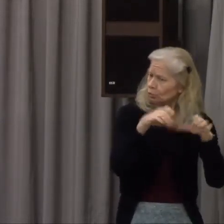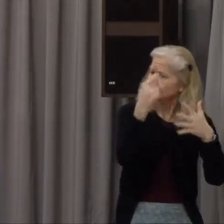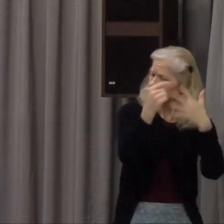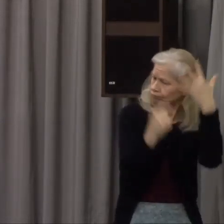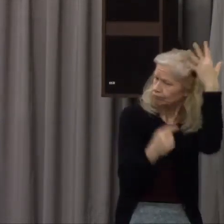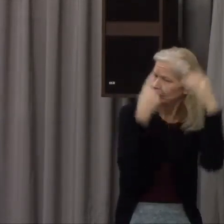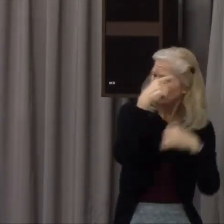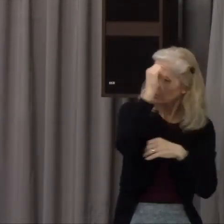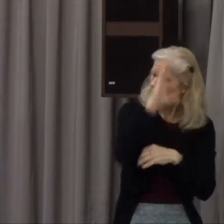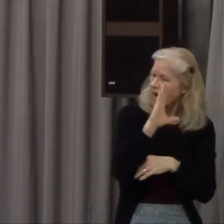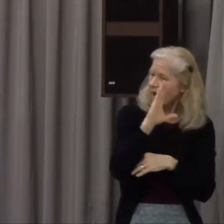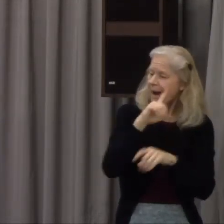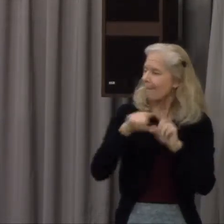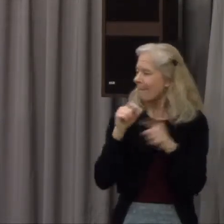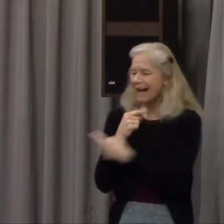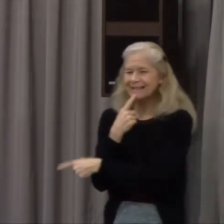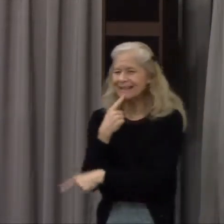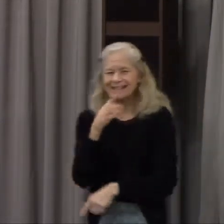He said in 1 Corinthians 14, 19 and following,